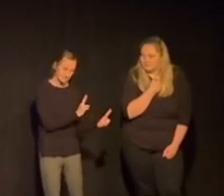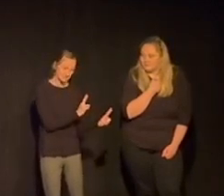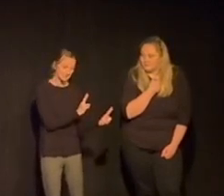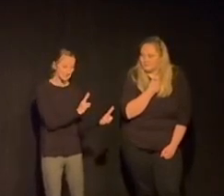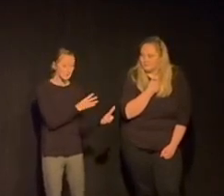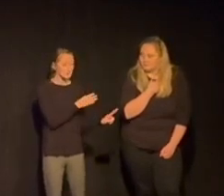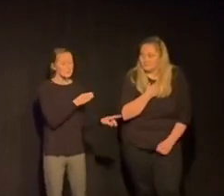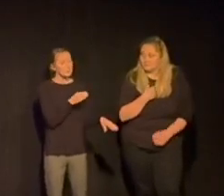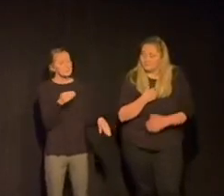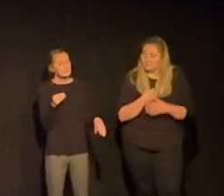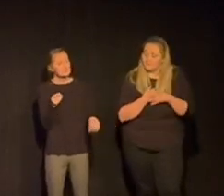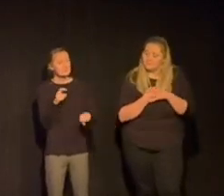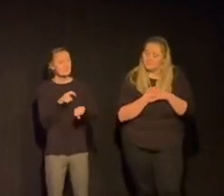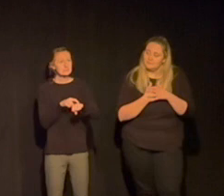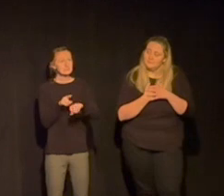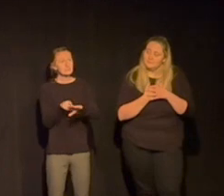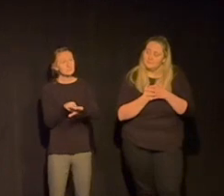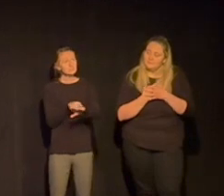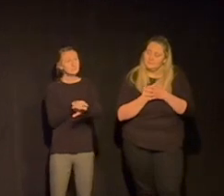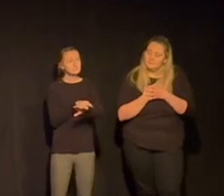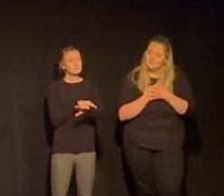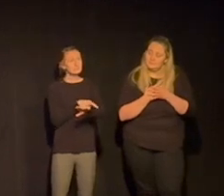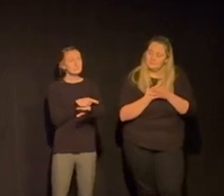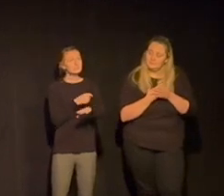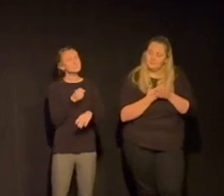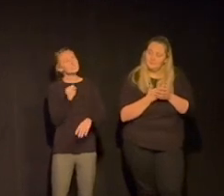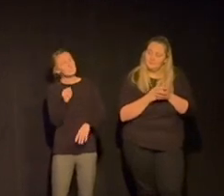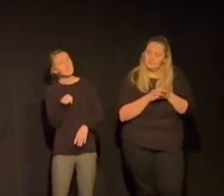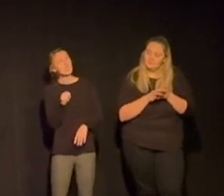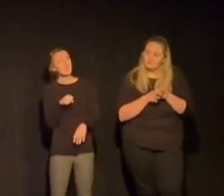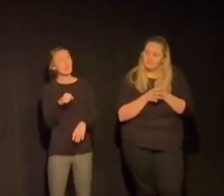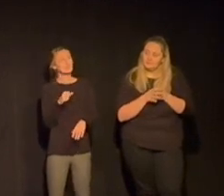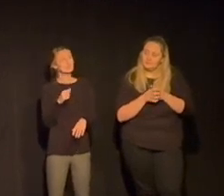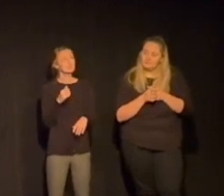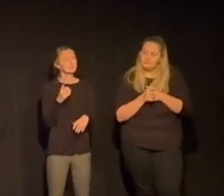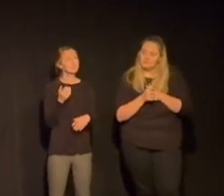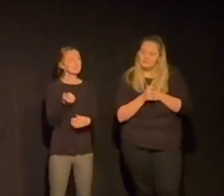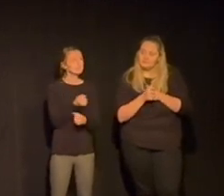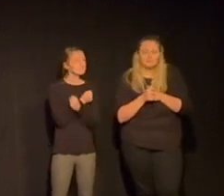And in time, yes, there would be love.